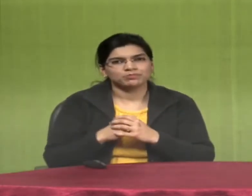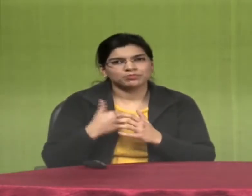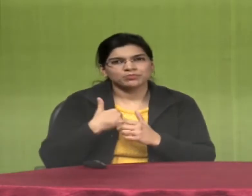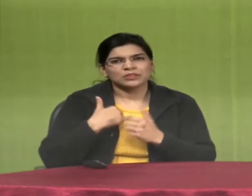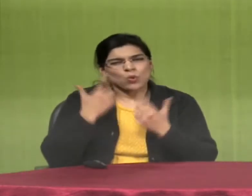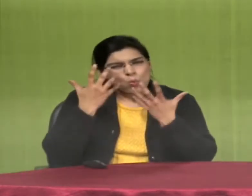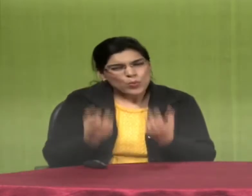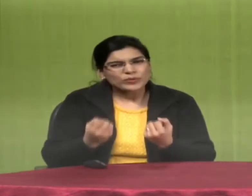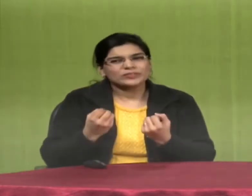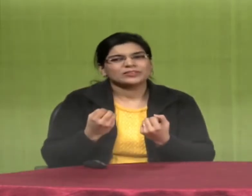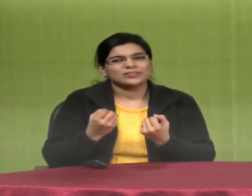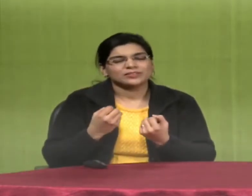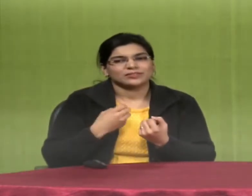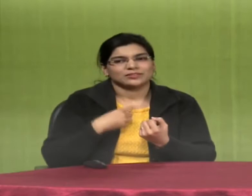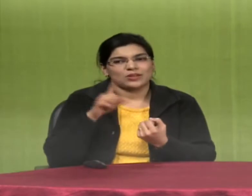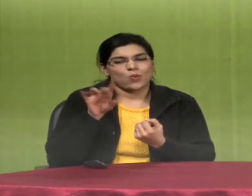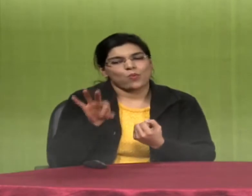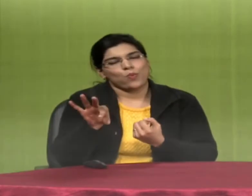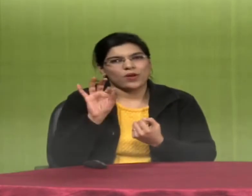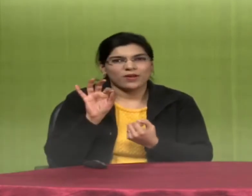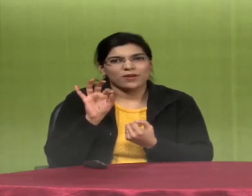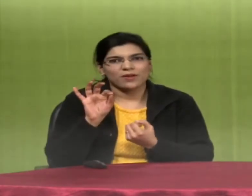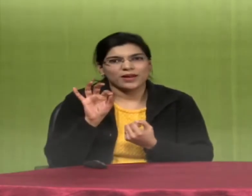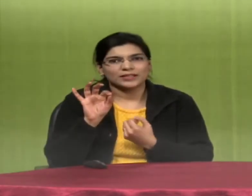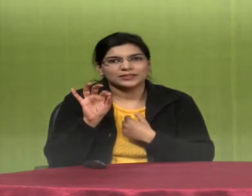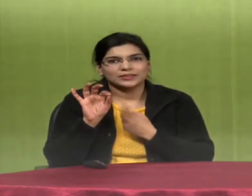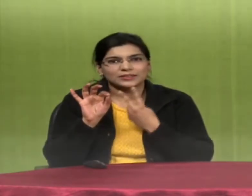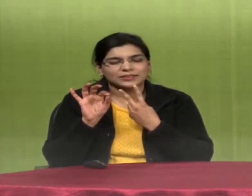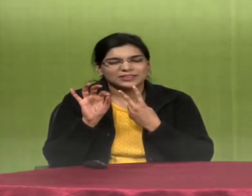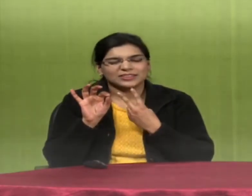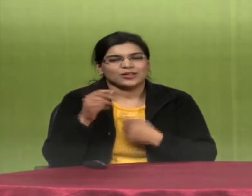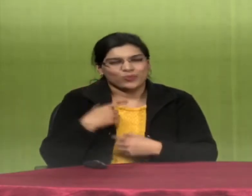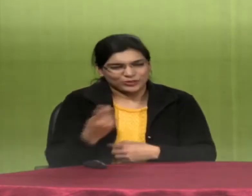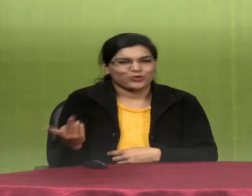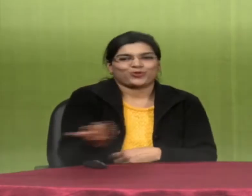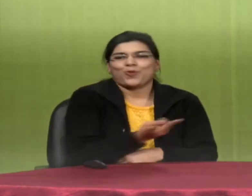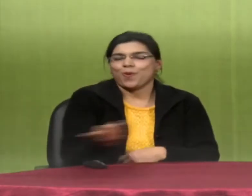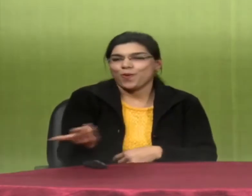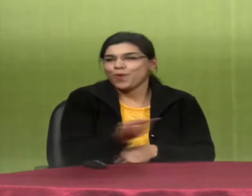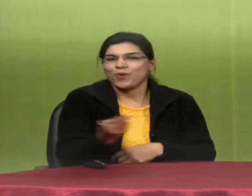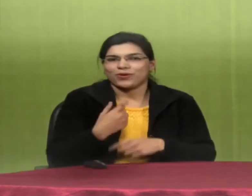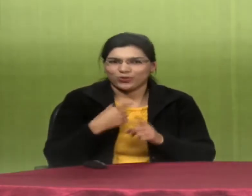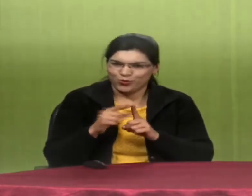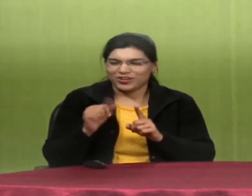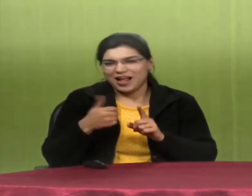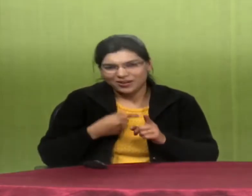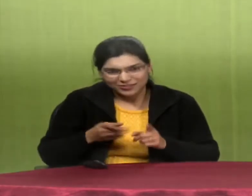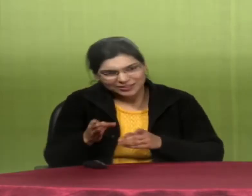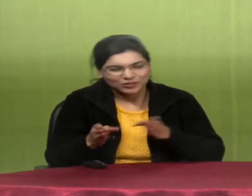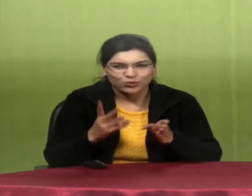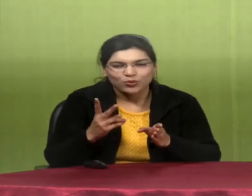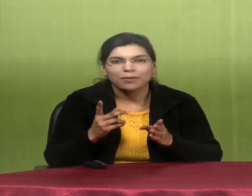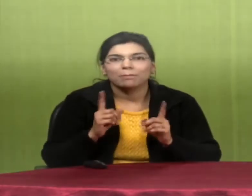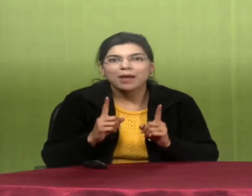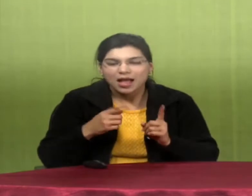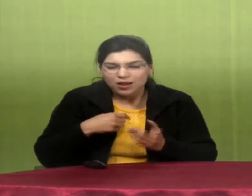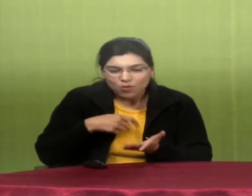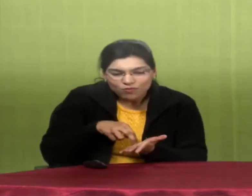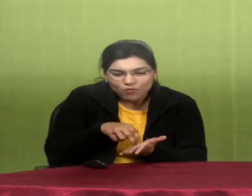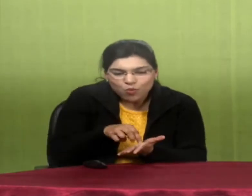take. However, the poet wants to go down both the paths and is thinking about